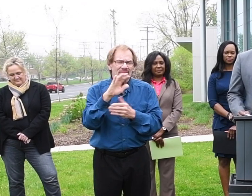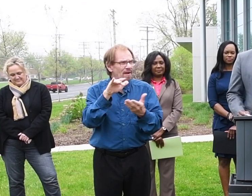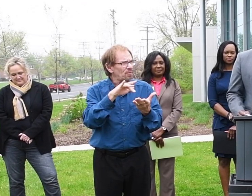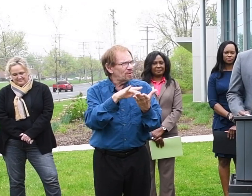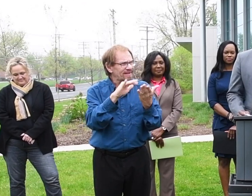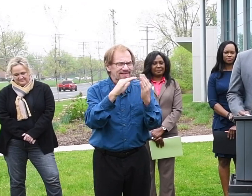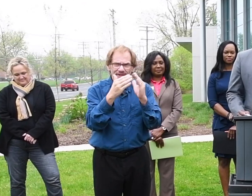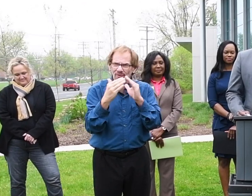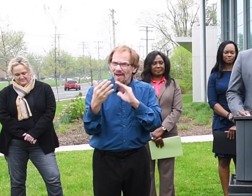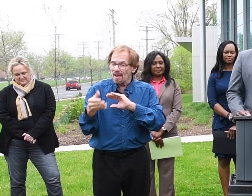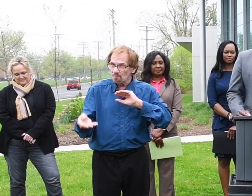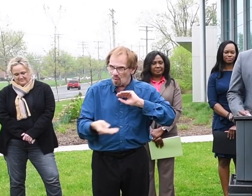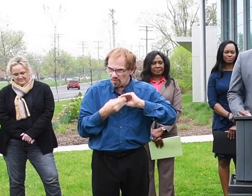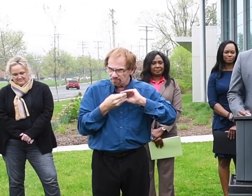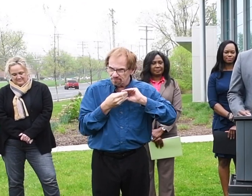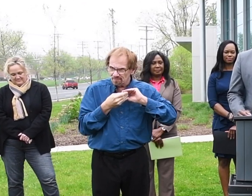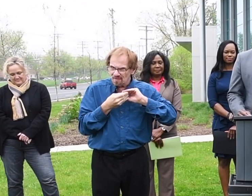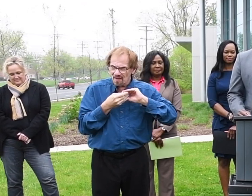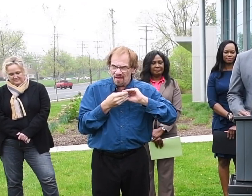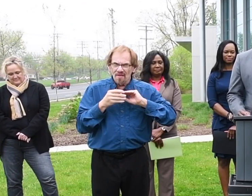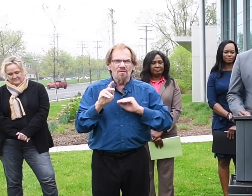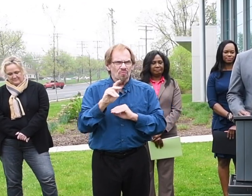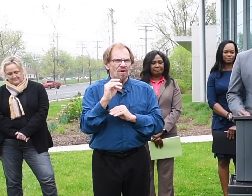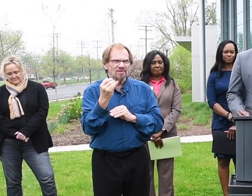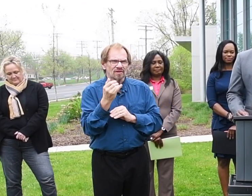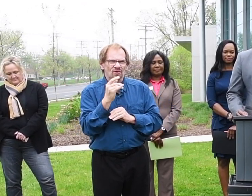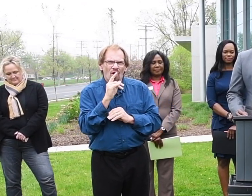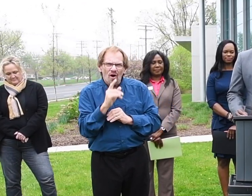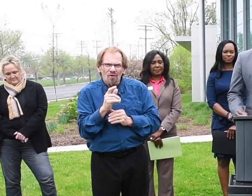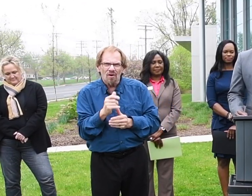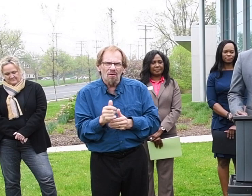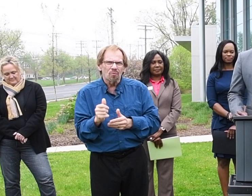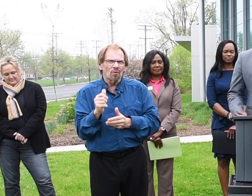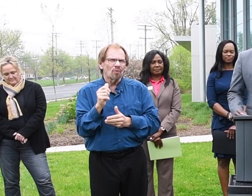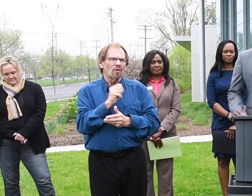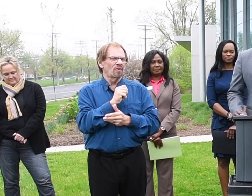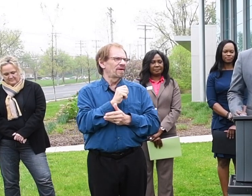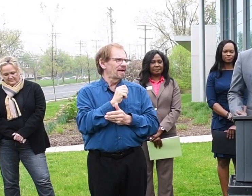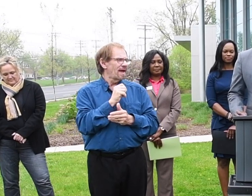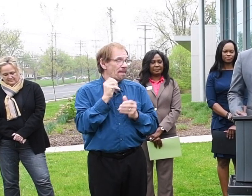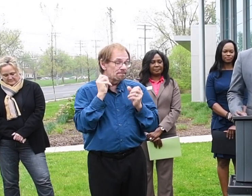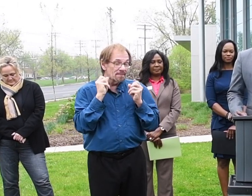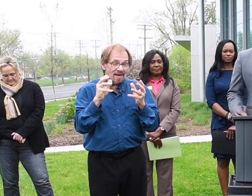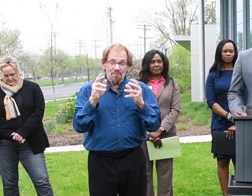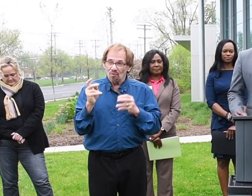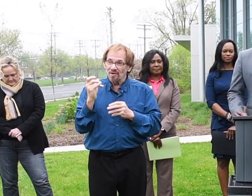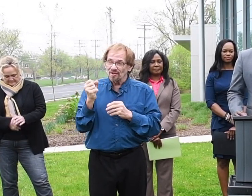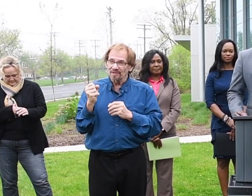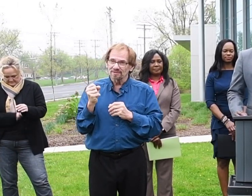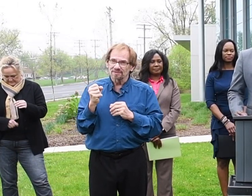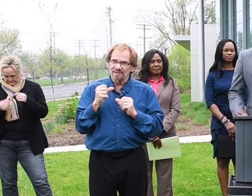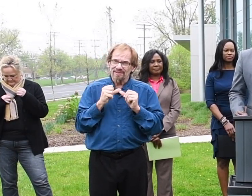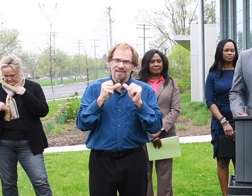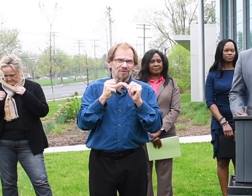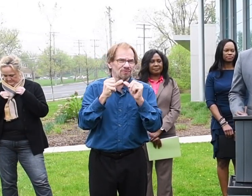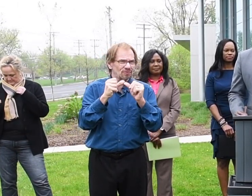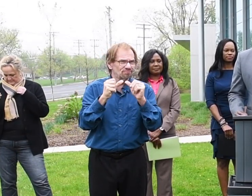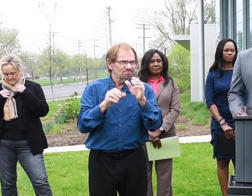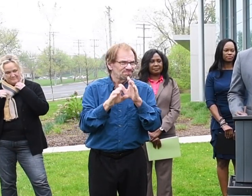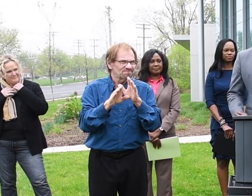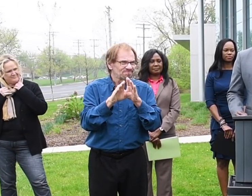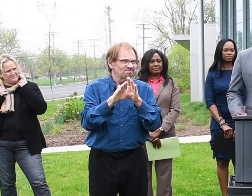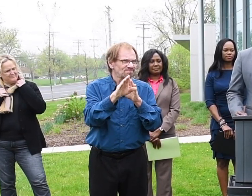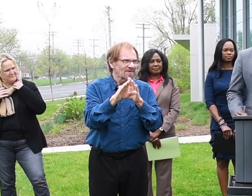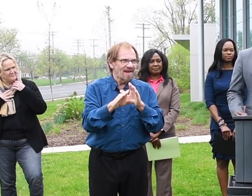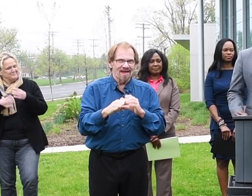more. These projects are a priority, and many continue to progress forward even as soon as the next